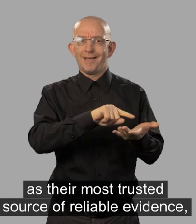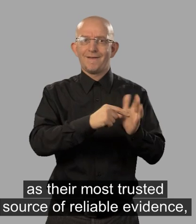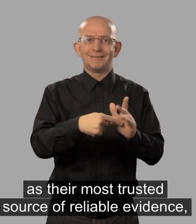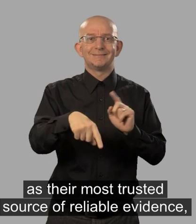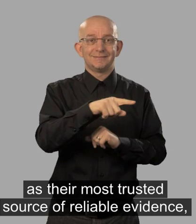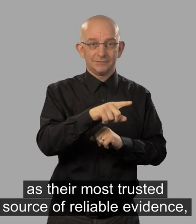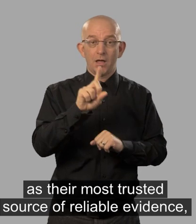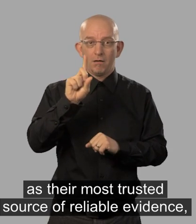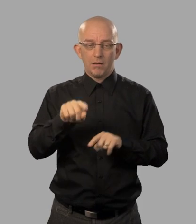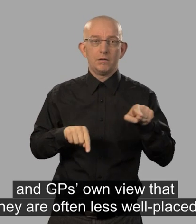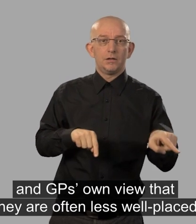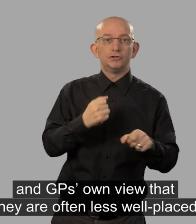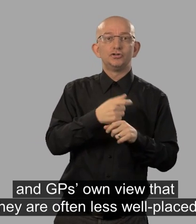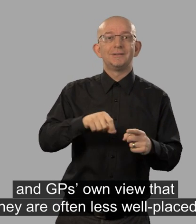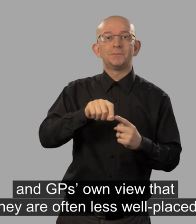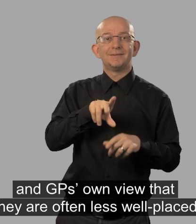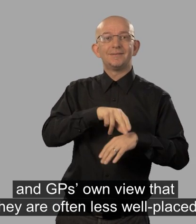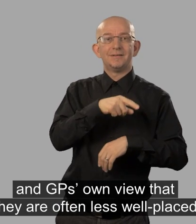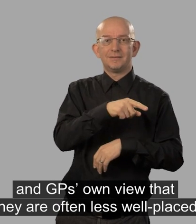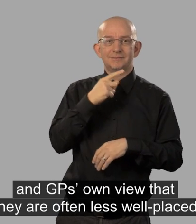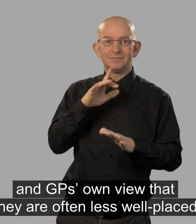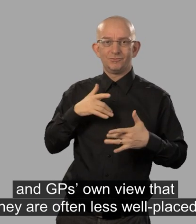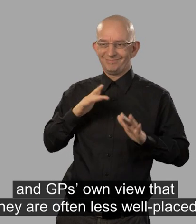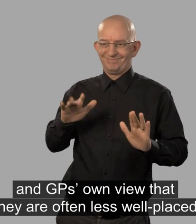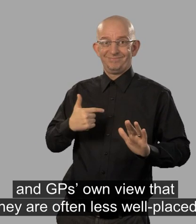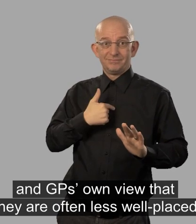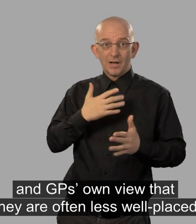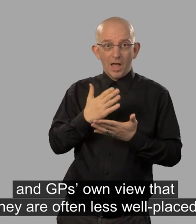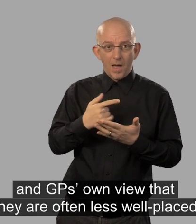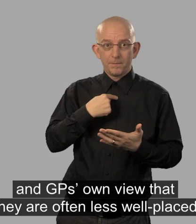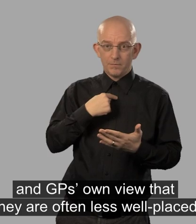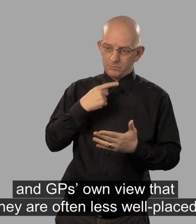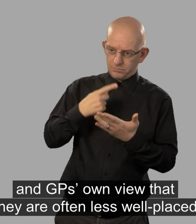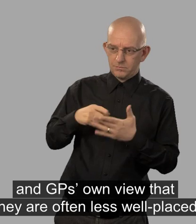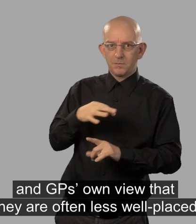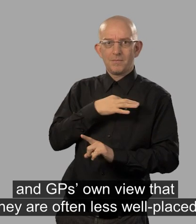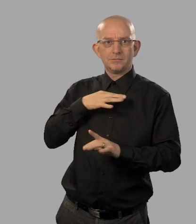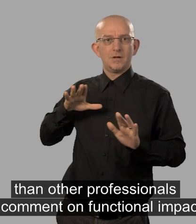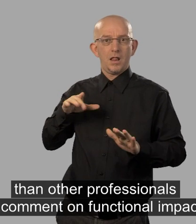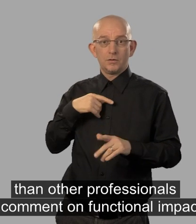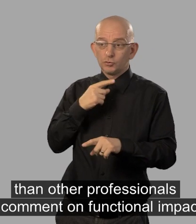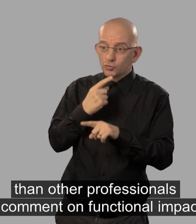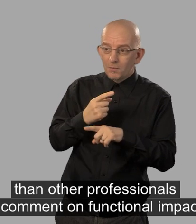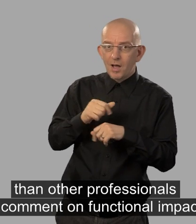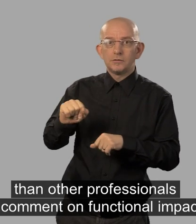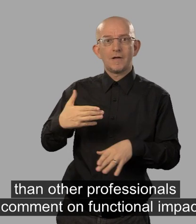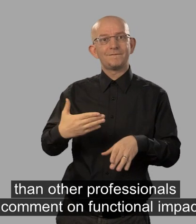and GPs' own view that they are often less well placed than other professionals to comment on functional